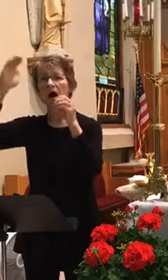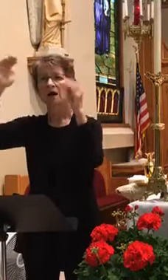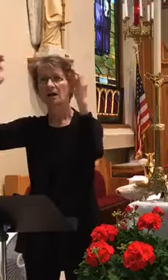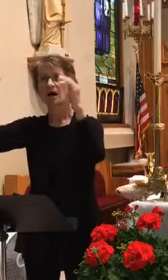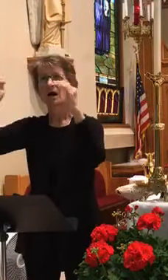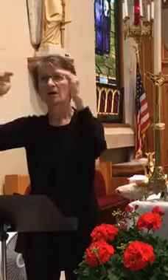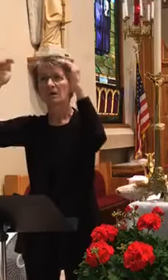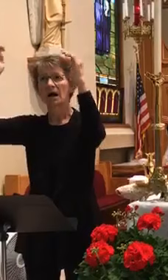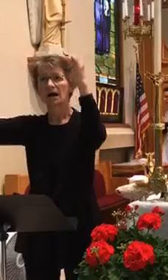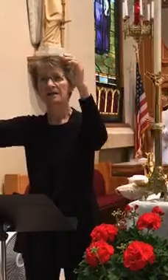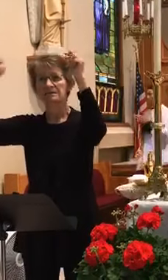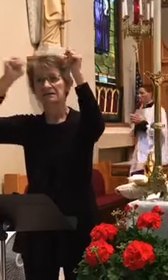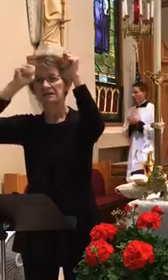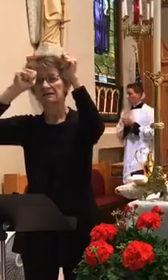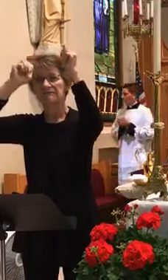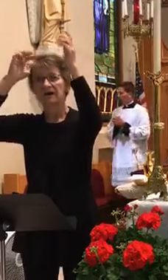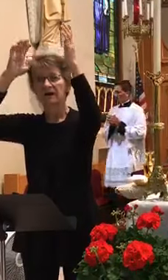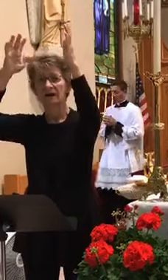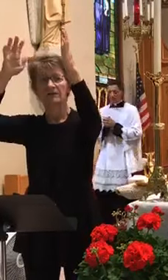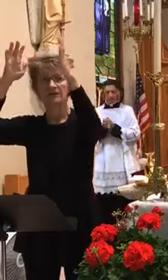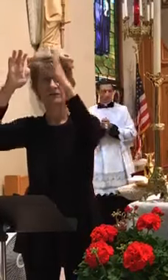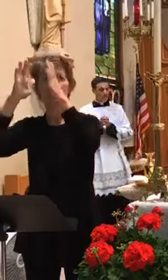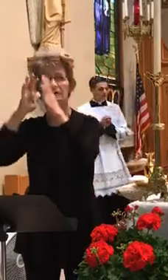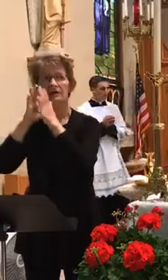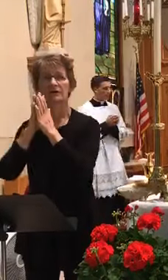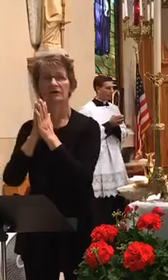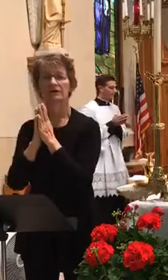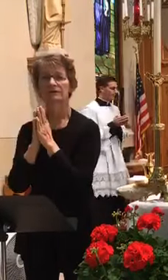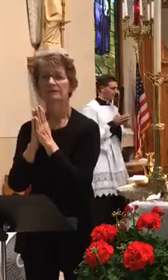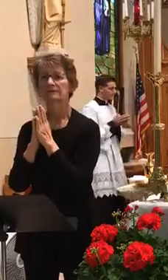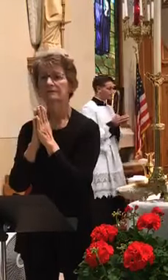O God Almighty Father.